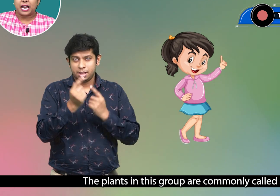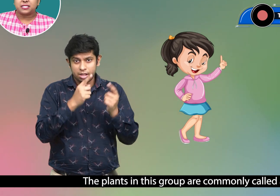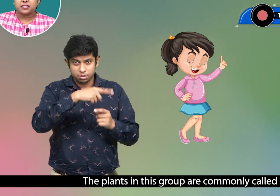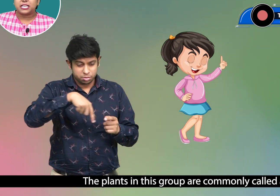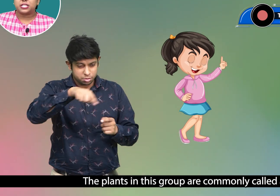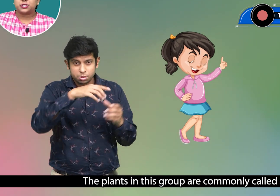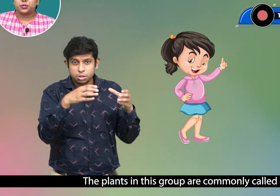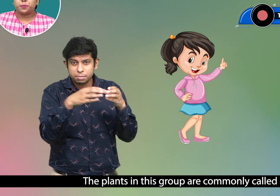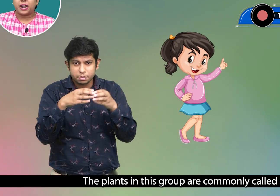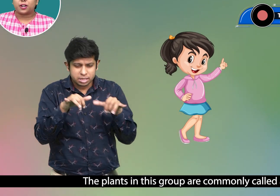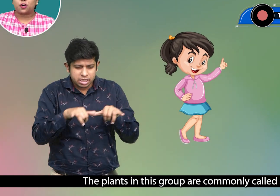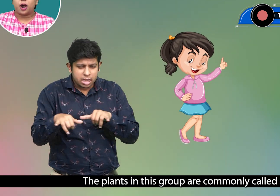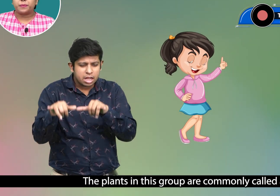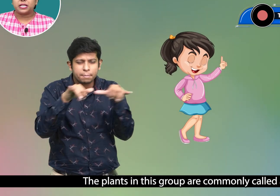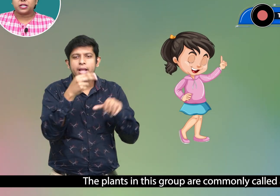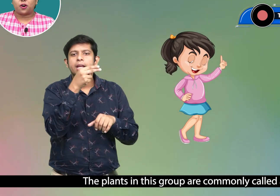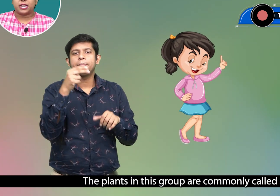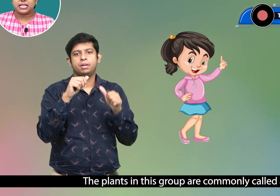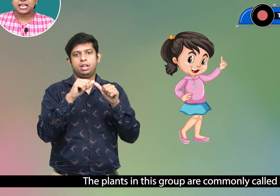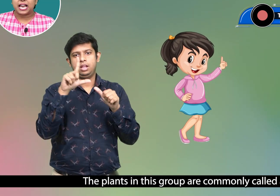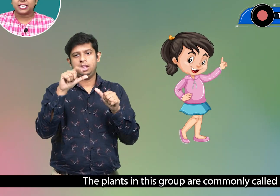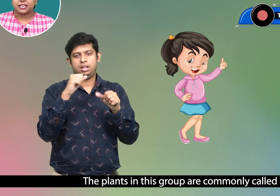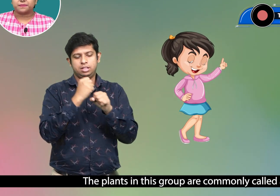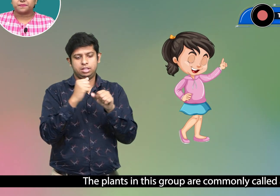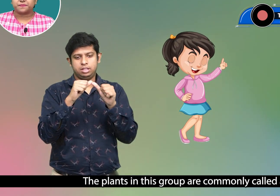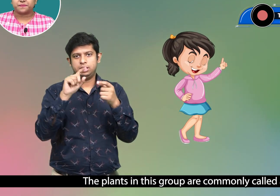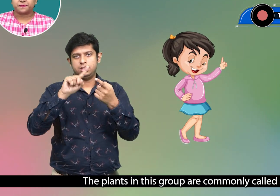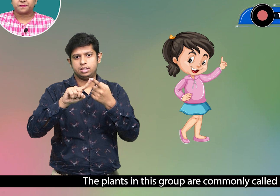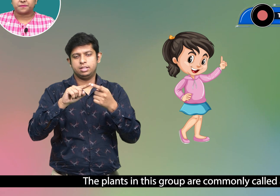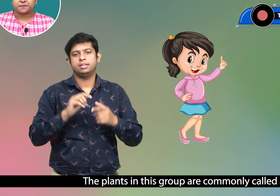The plants in this group are commonly called as algae.